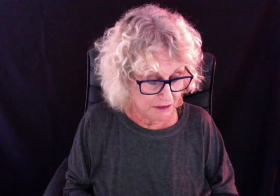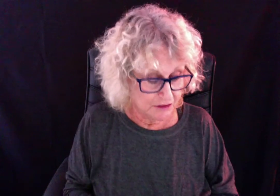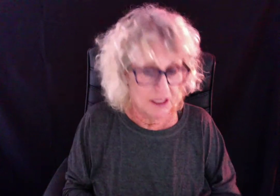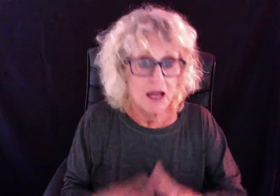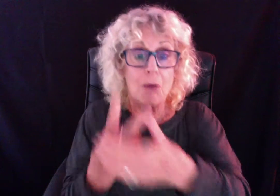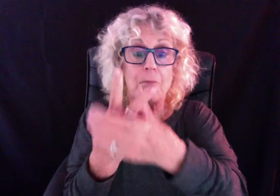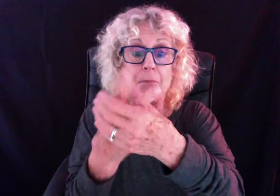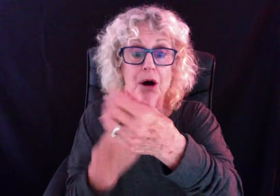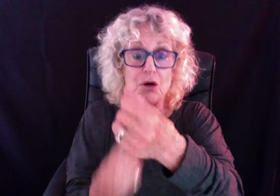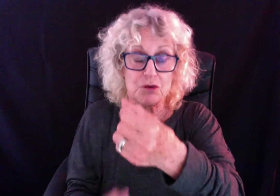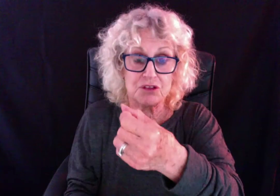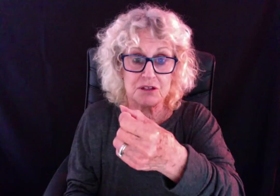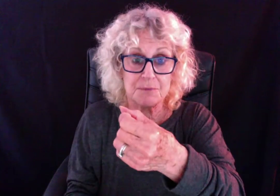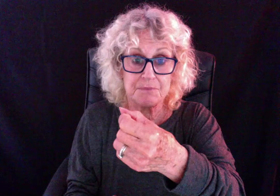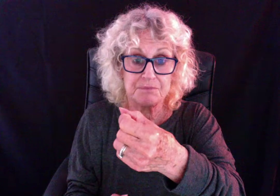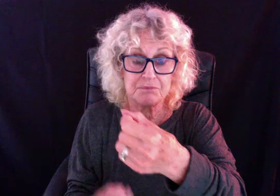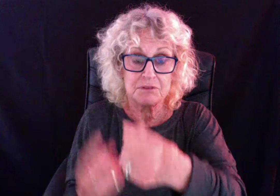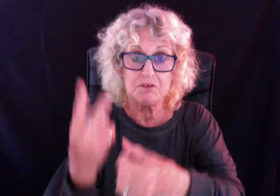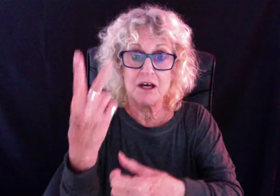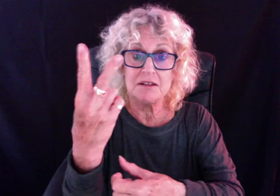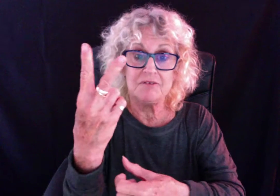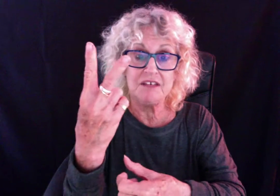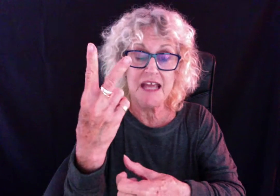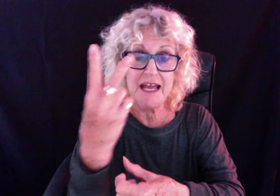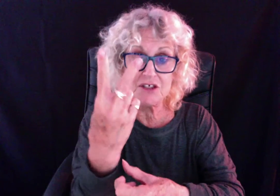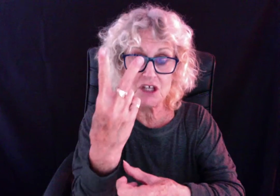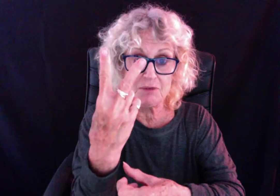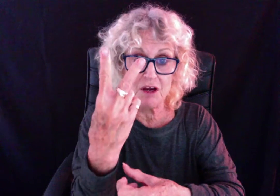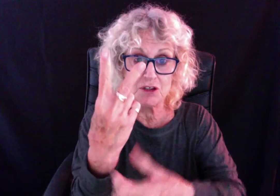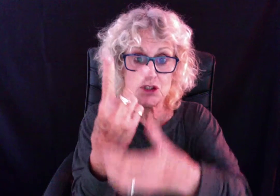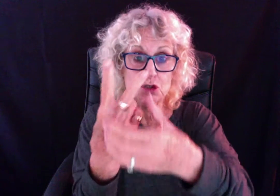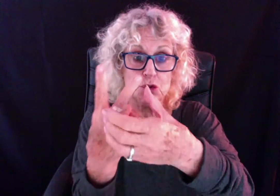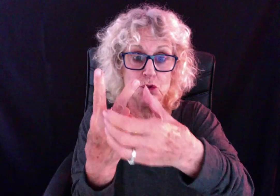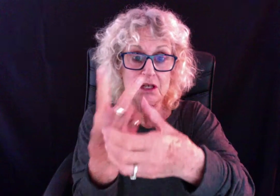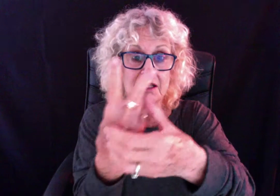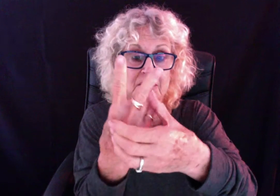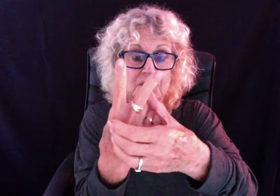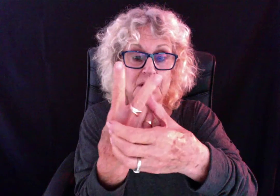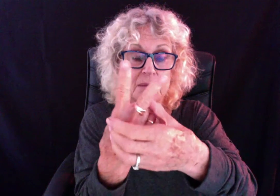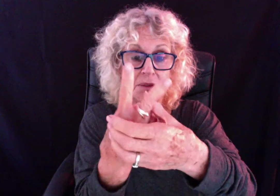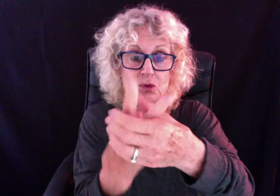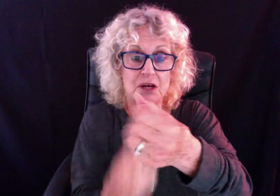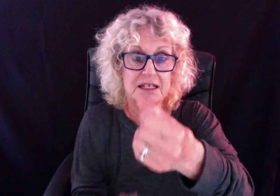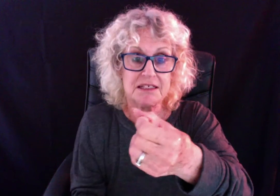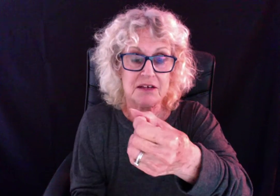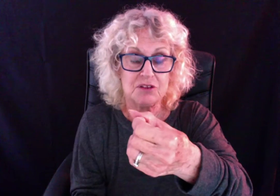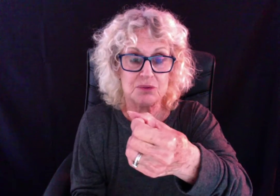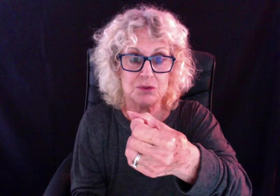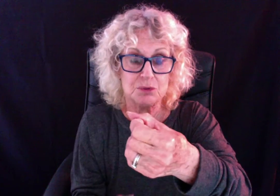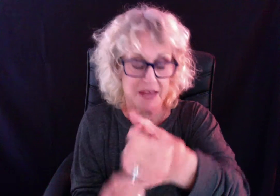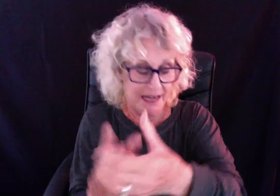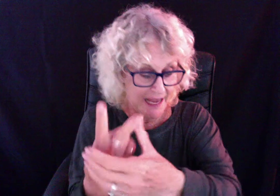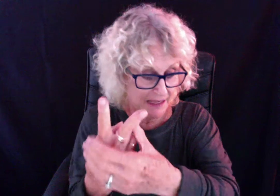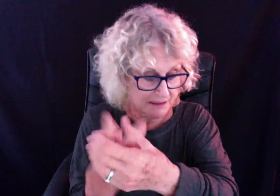self-explanatory. Both. You've got the V hand shape, you've got two coming right down through that hand.